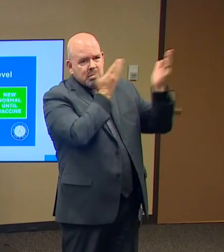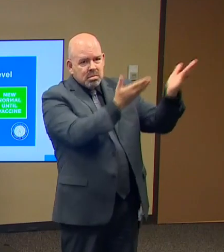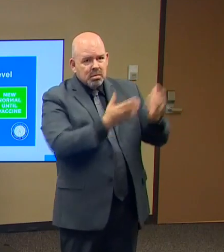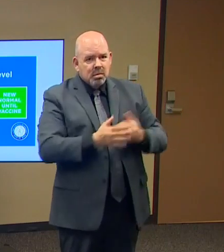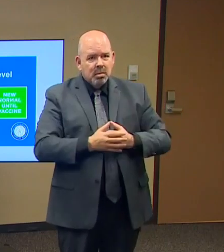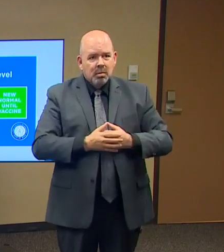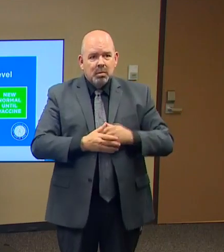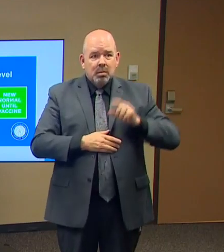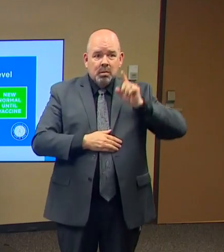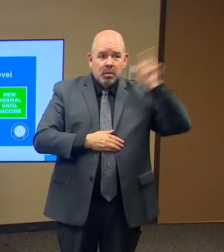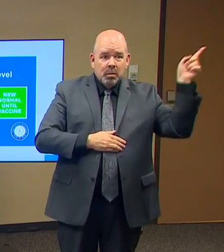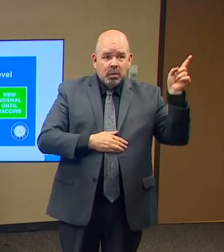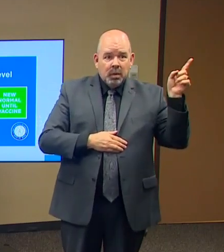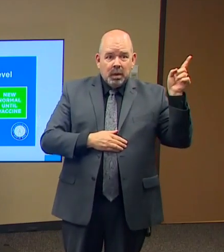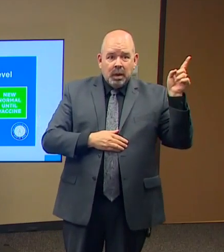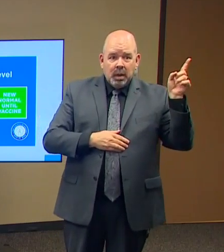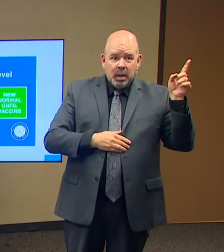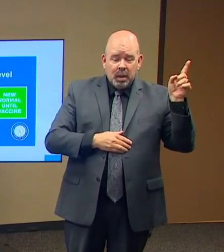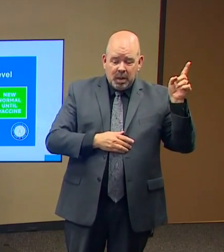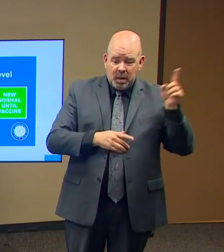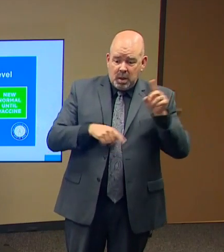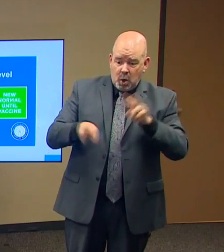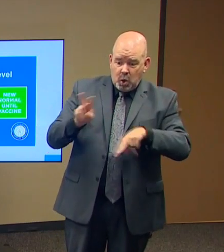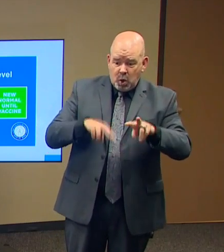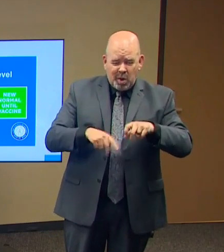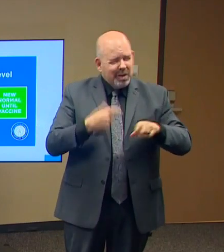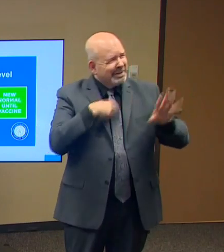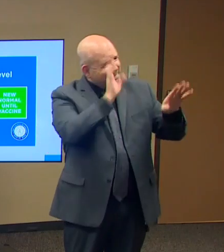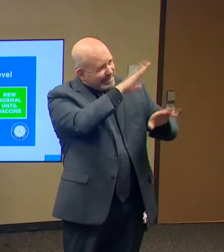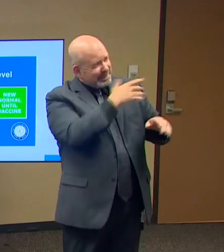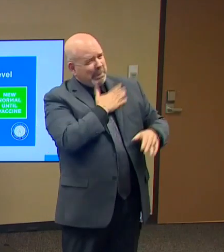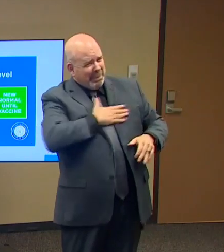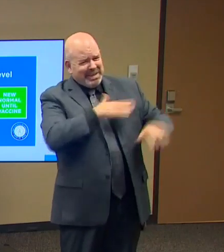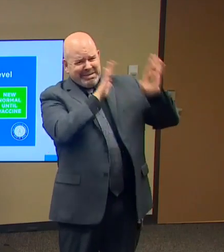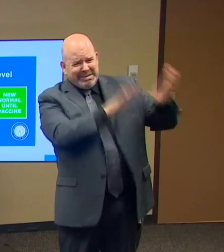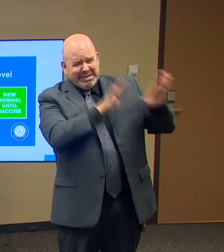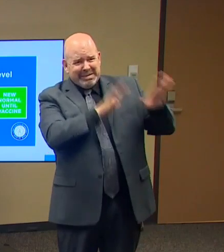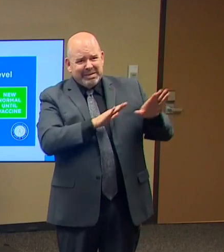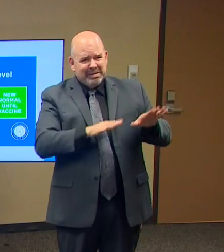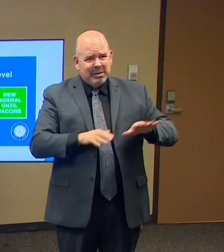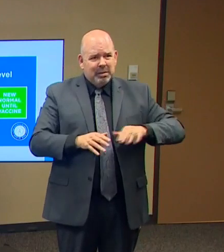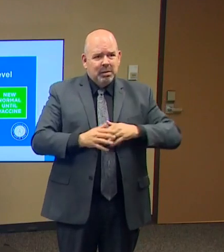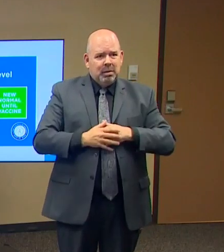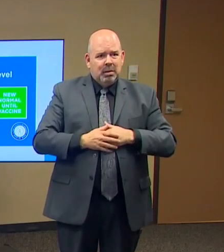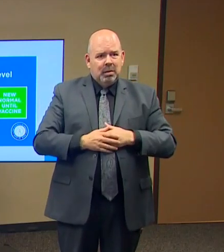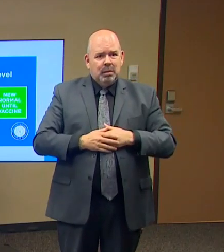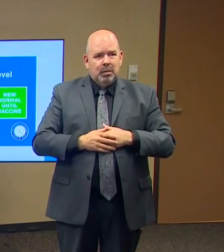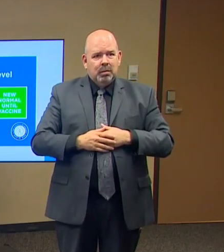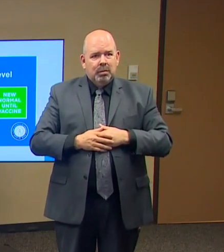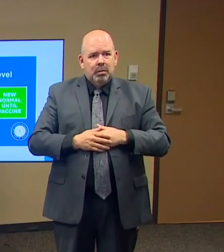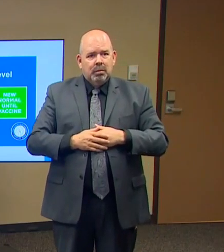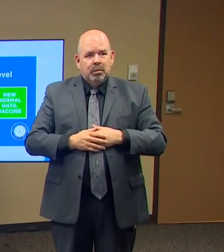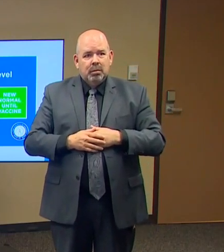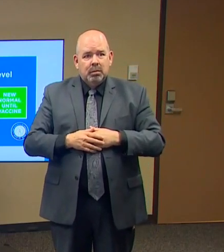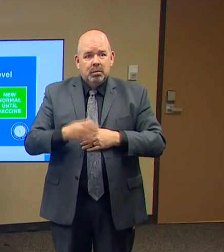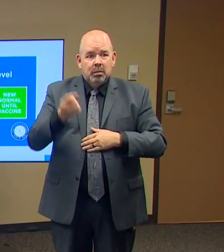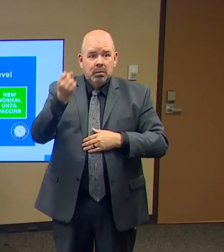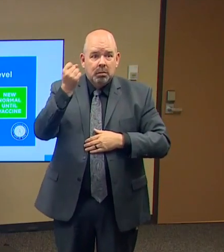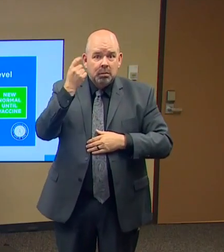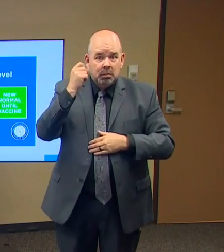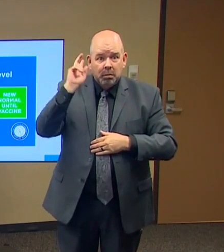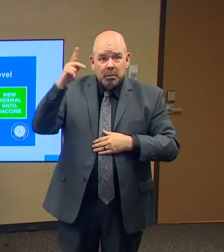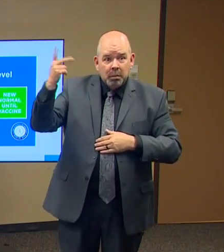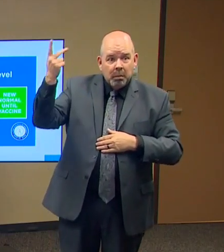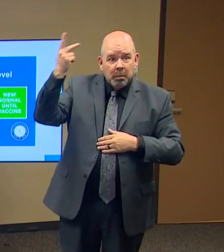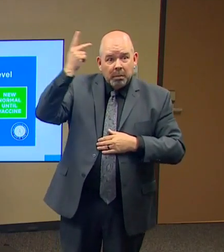him to slow this down. I think it's hard. The politicians have made it really clear, President Trump's made it really clear